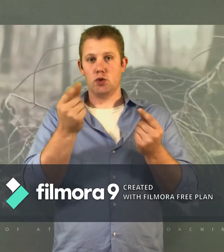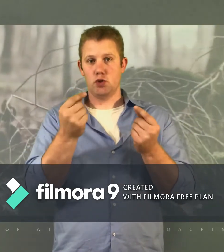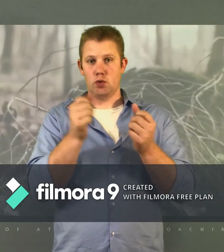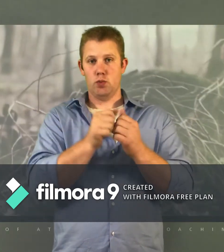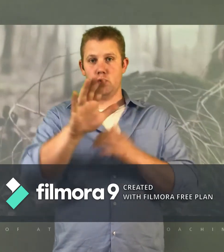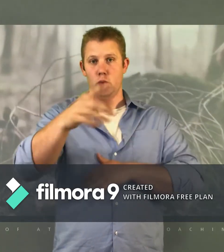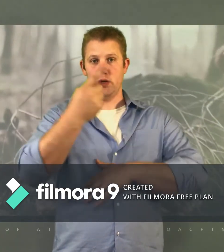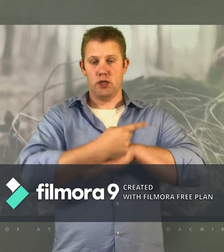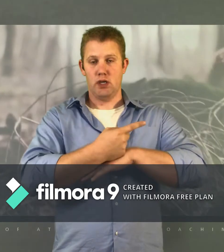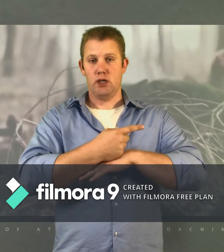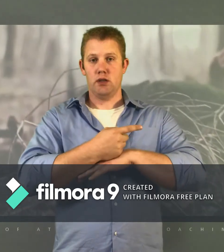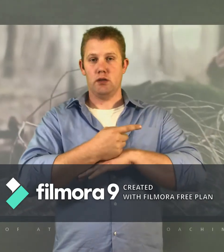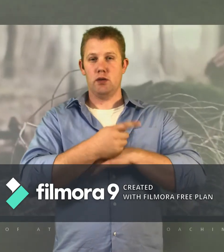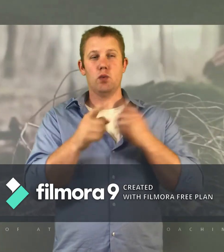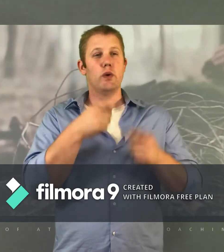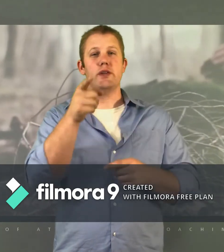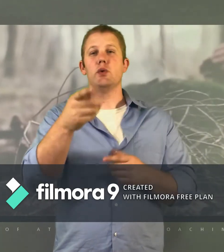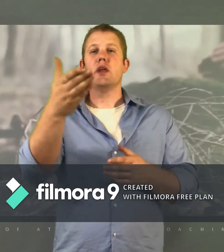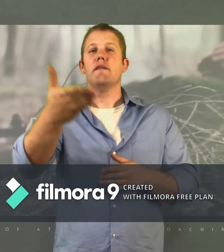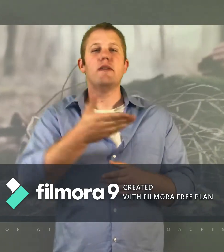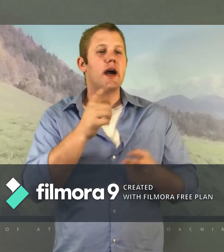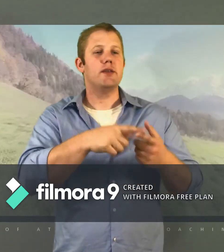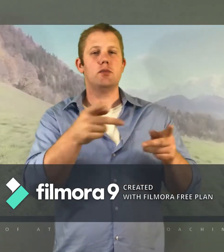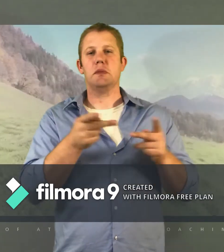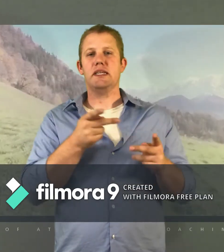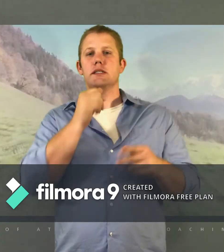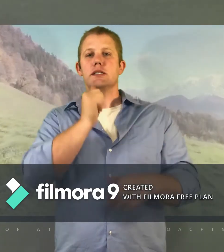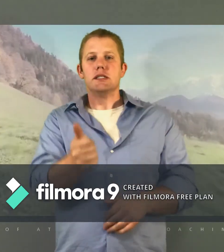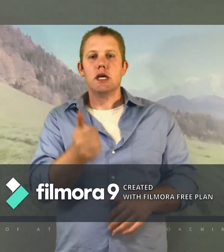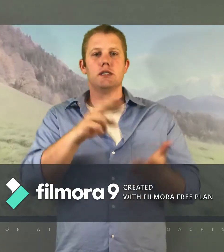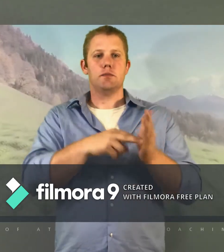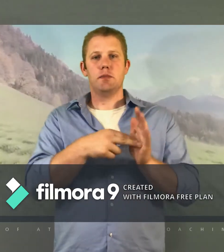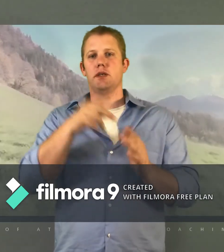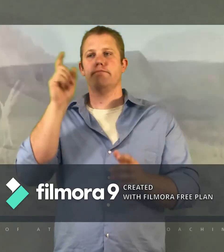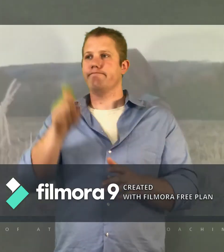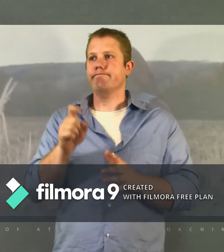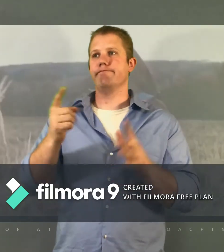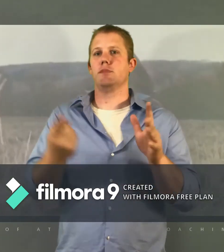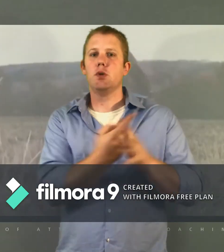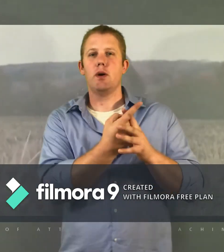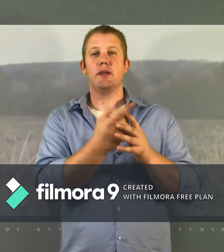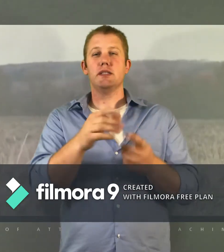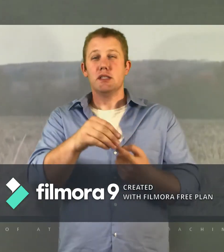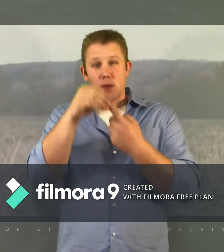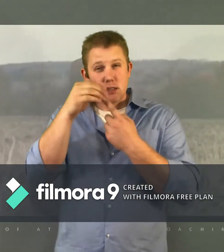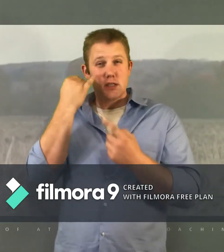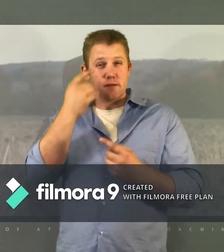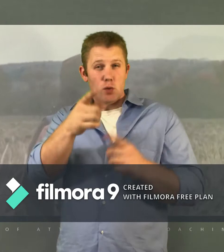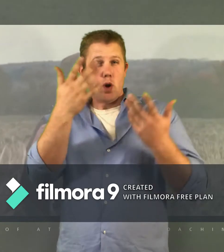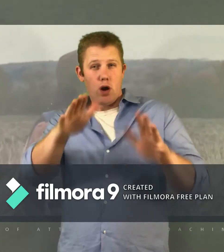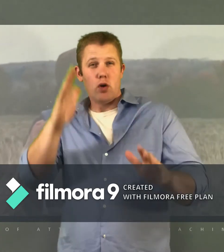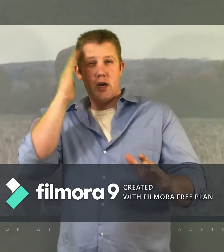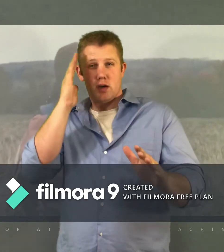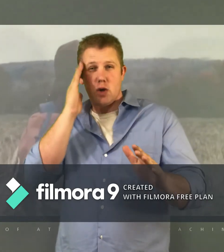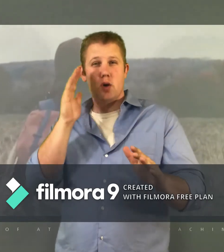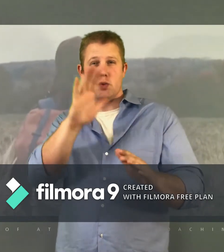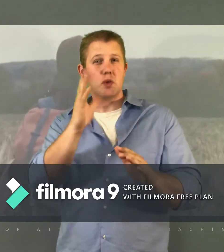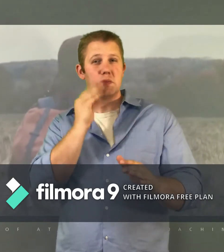this is what you wanted to do with your day. When you get invited to places, doesn't mean you have to show up, especially if you